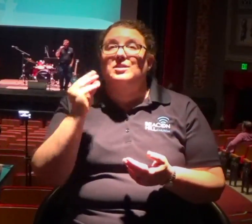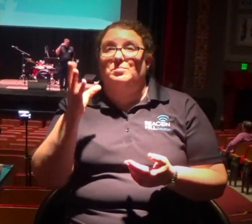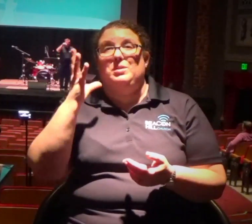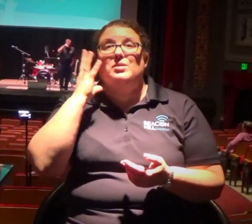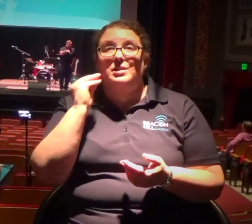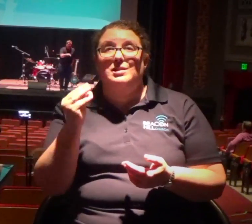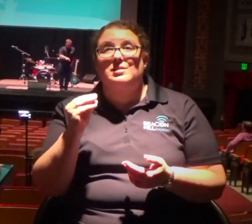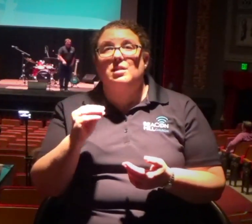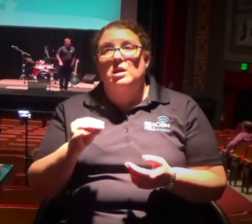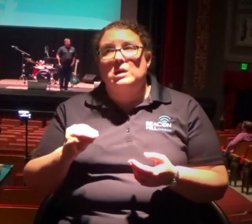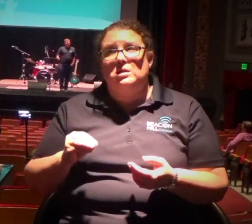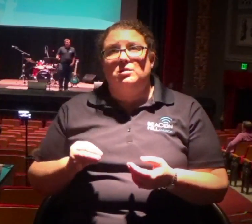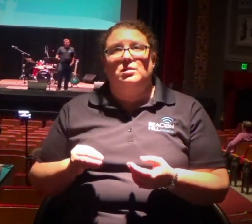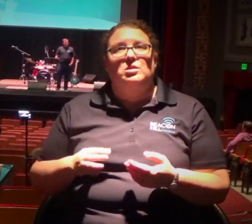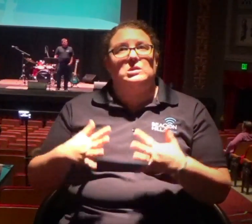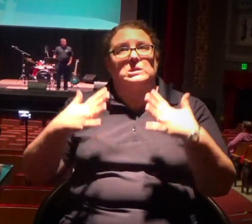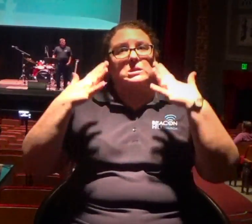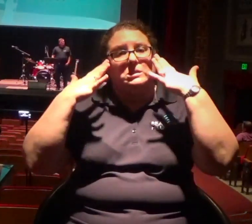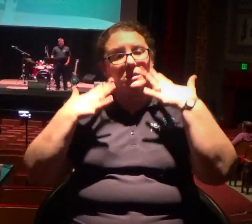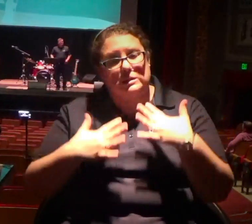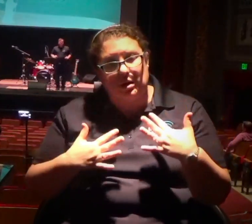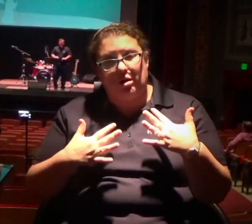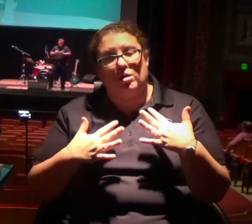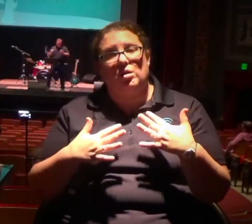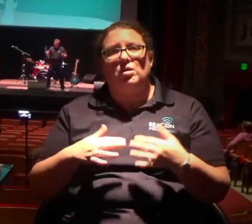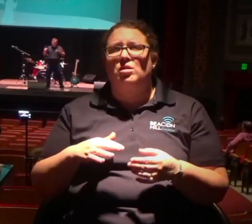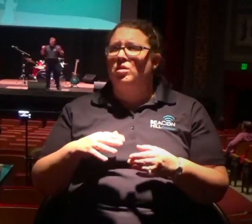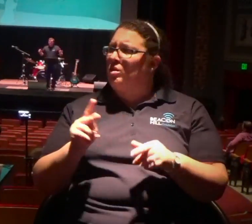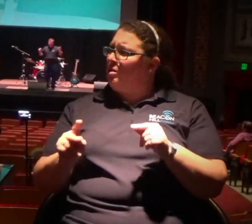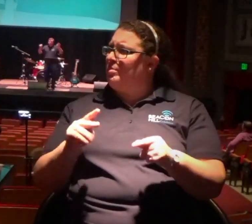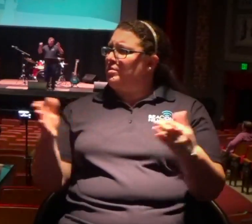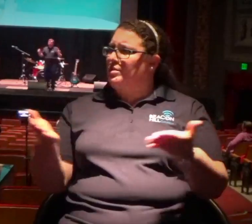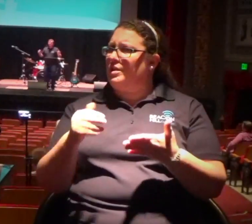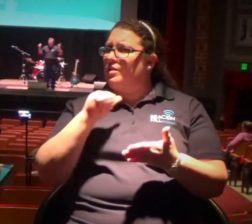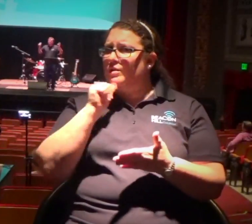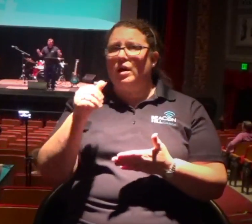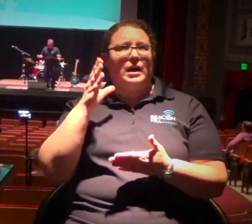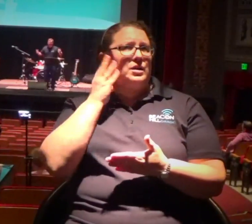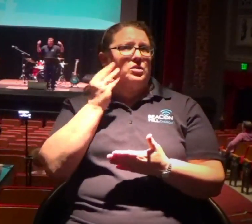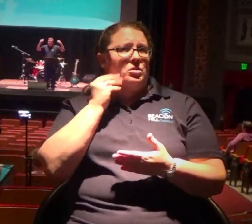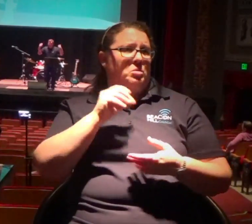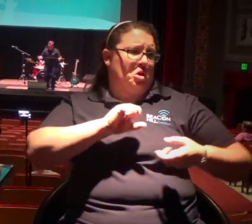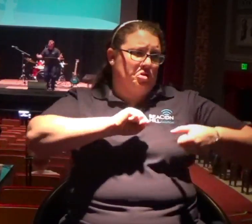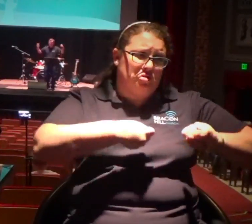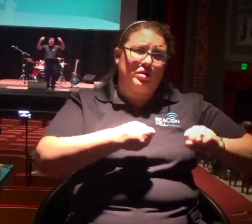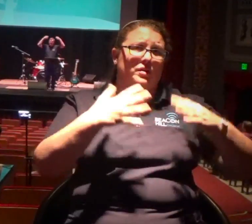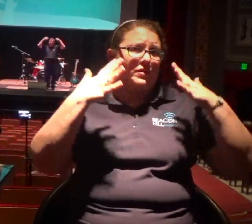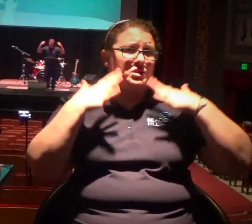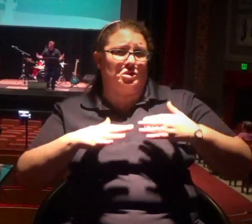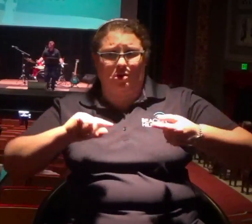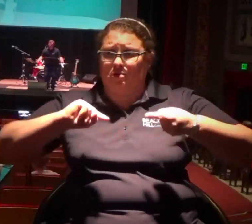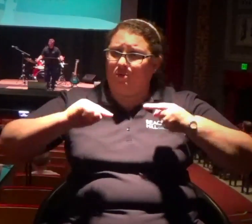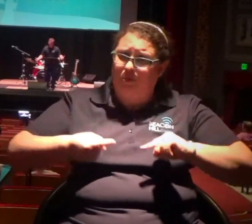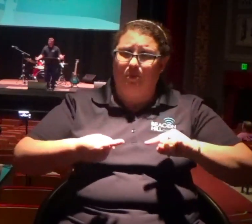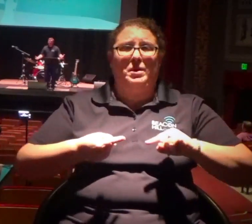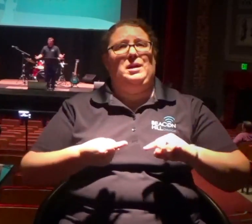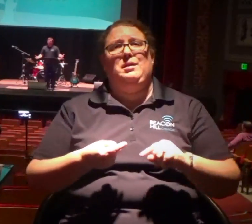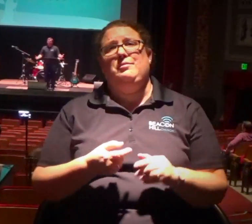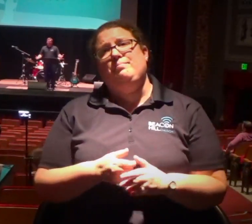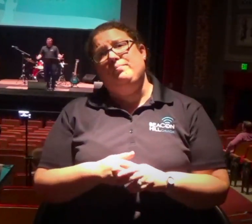experienced sorrow. Has anybody not been through grief and sorrow and pain and hurt? And